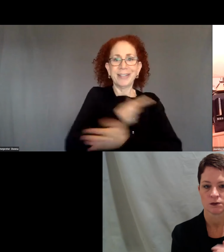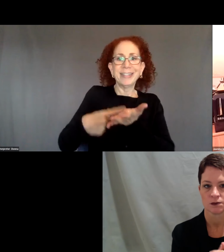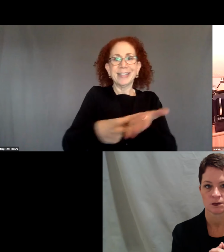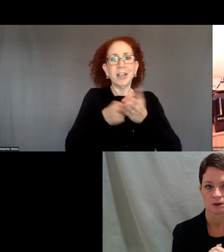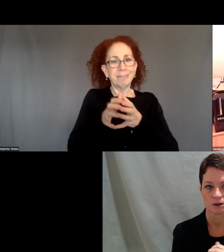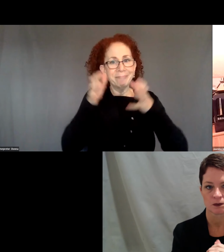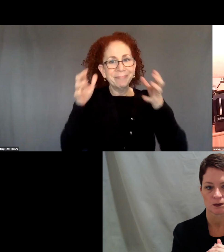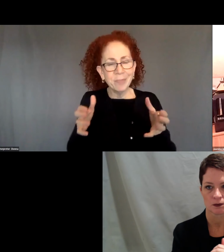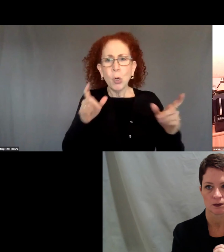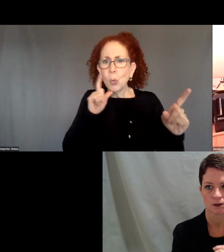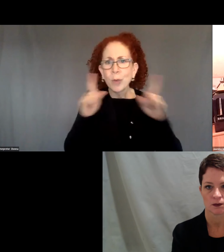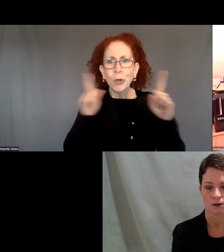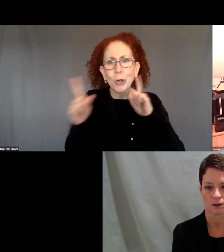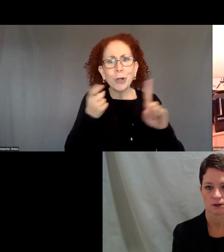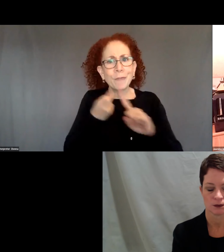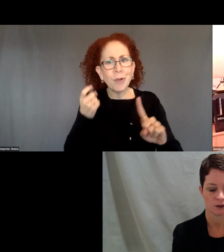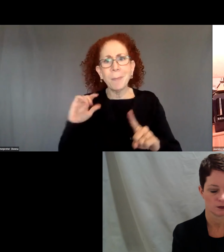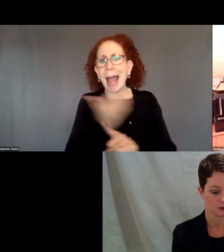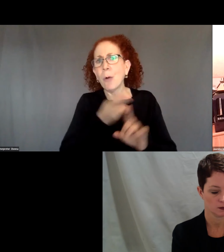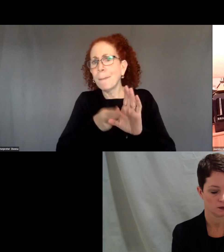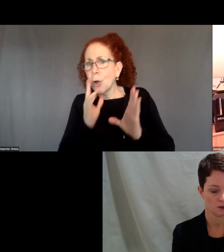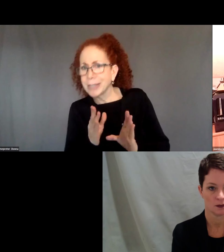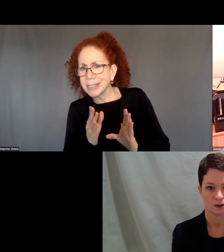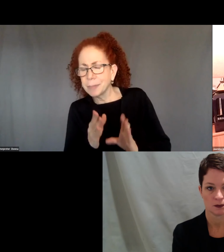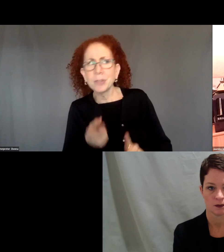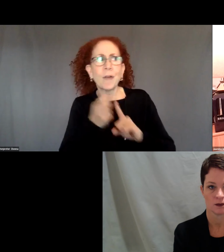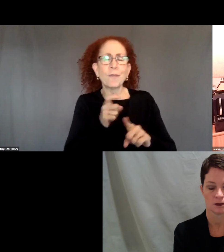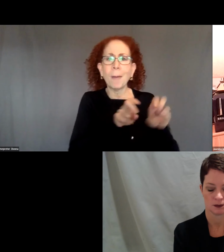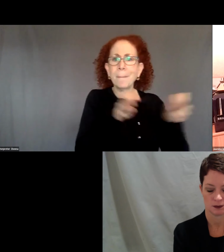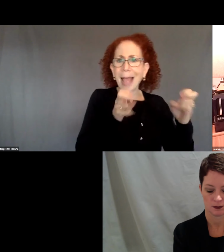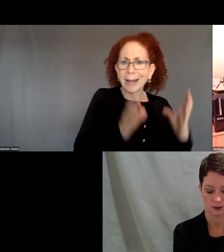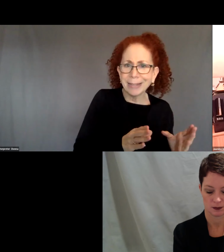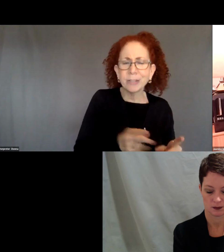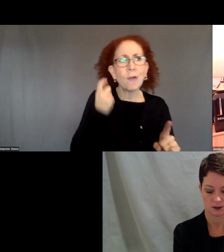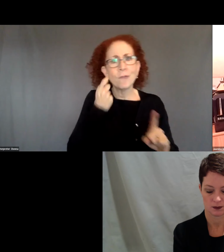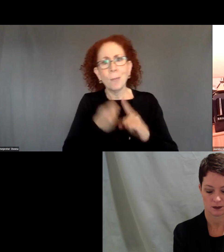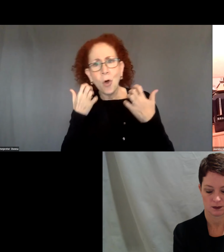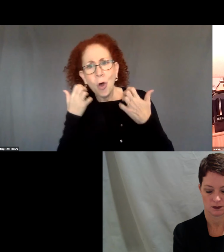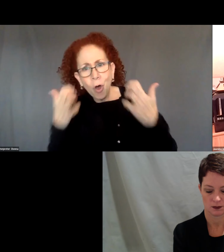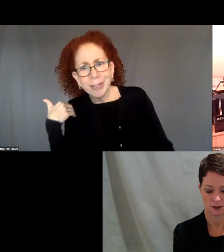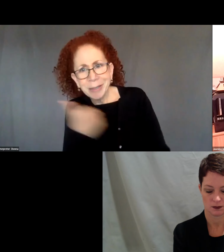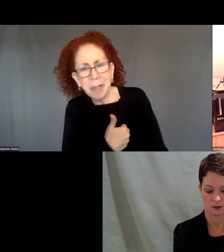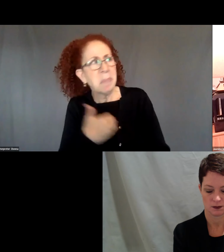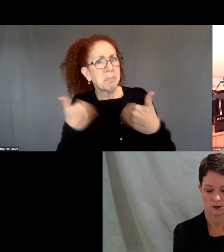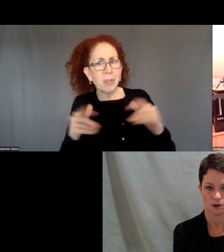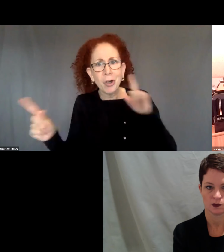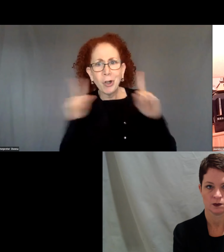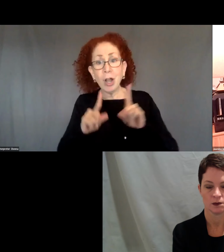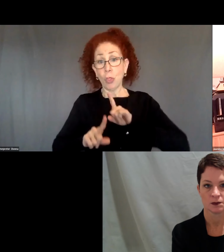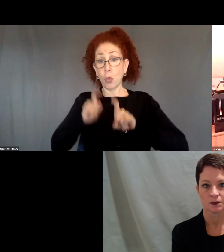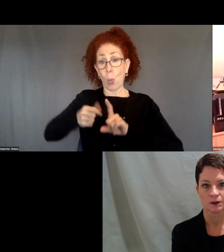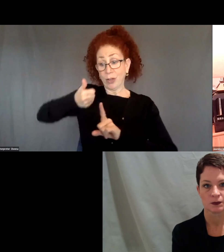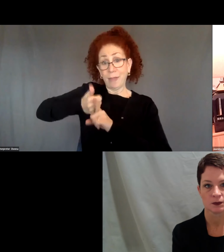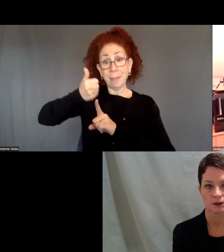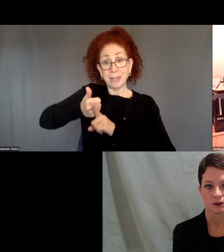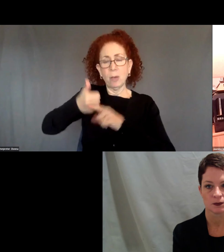tremendously. We've heard back from our participants, from our panelists, from audience members, that the questions themselves